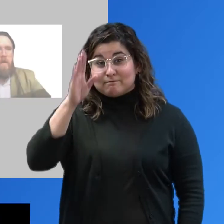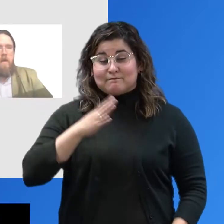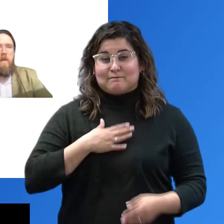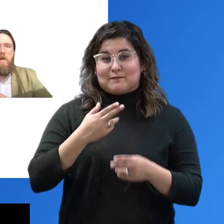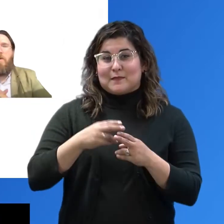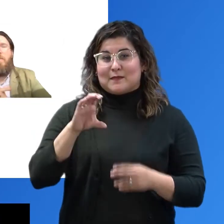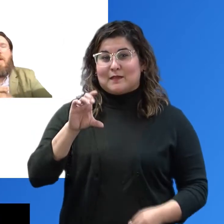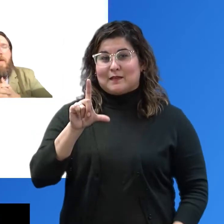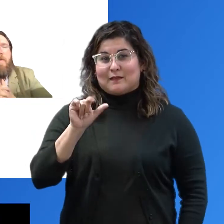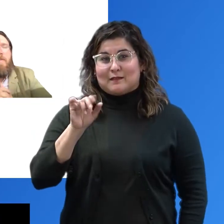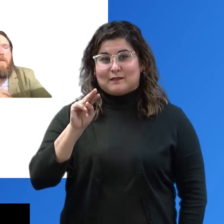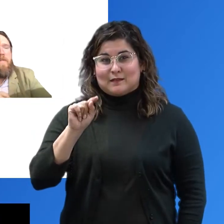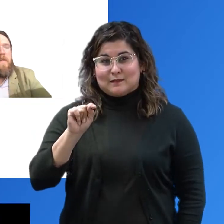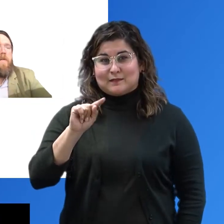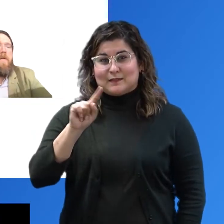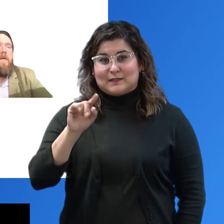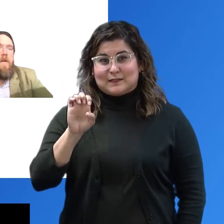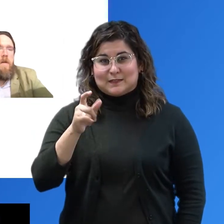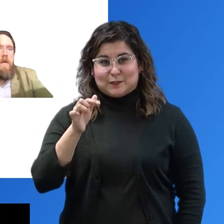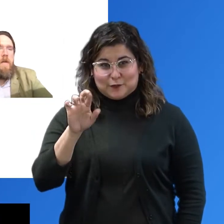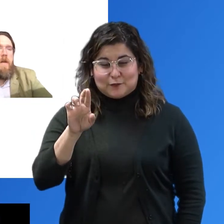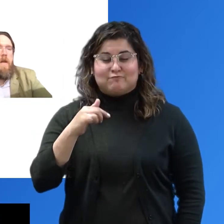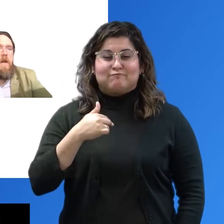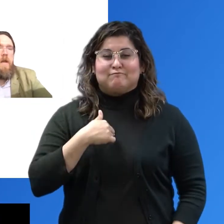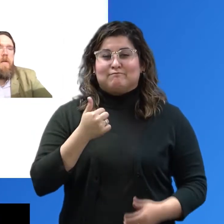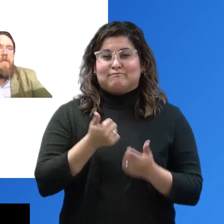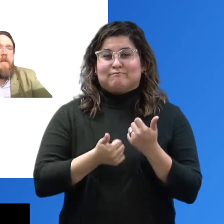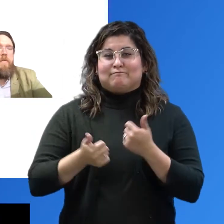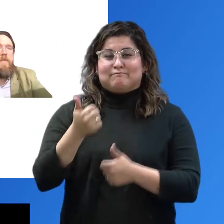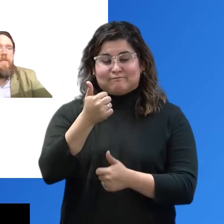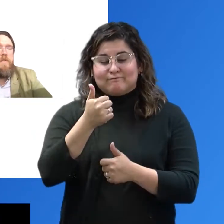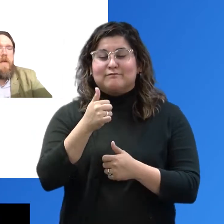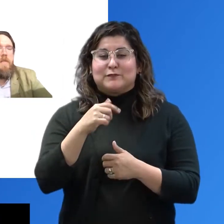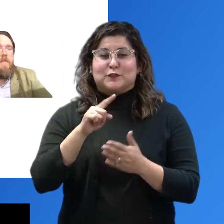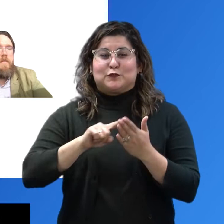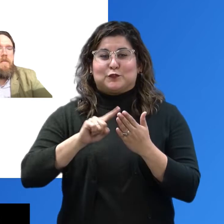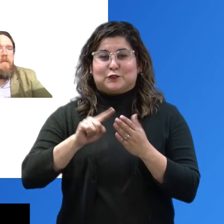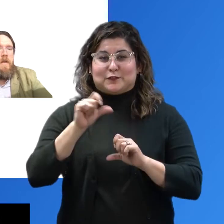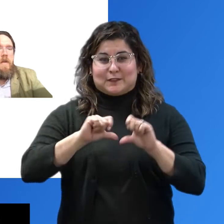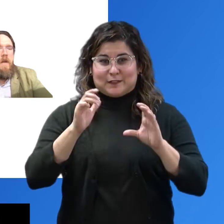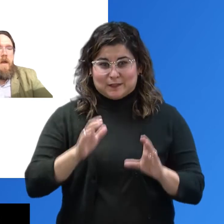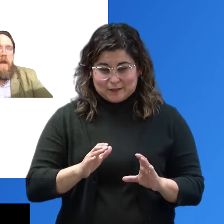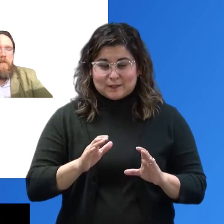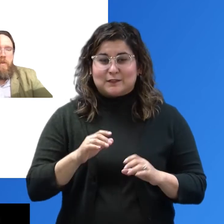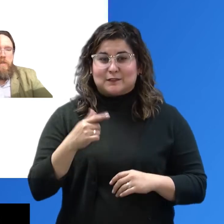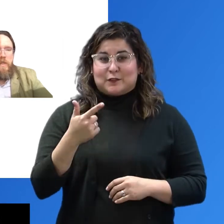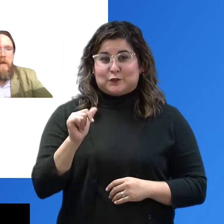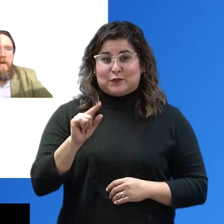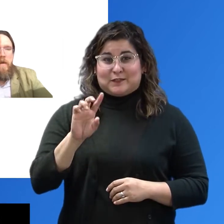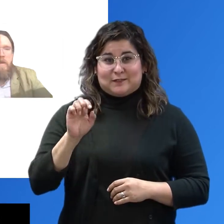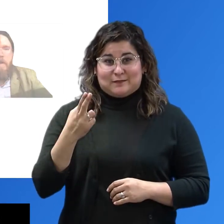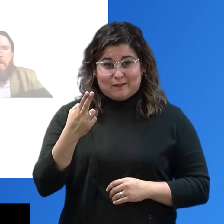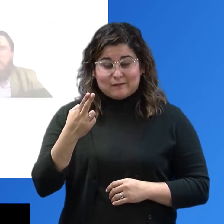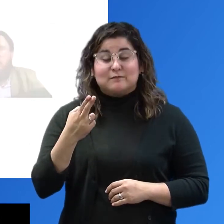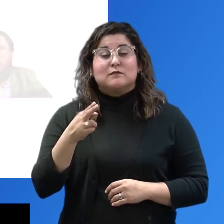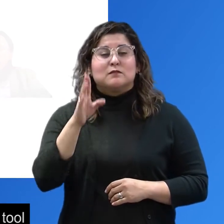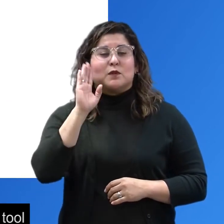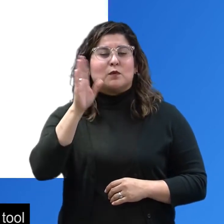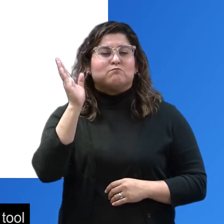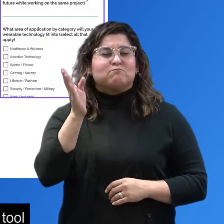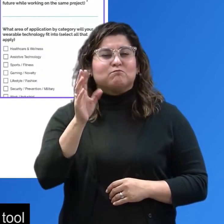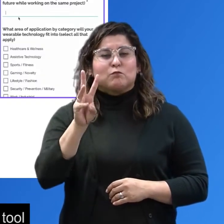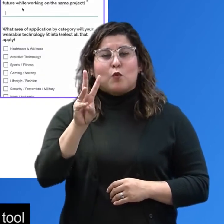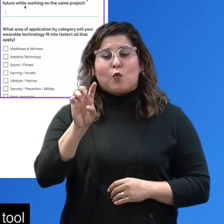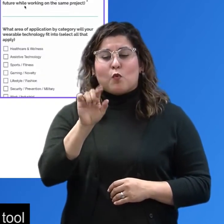Hello, my name is Clint Zeagler. I am a senior research scientist at Georgia Tech, and I'm going to present the